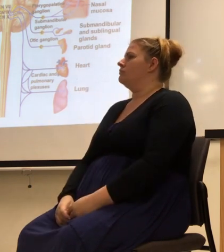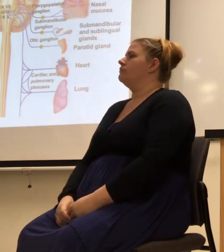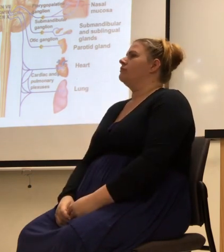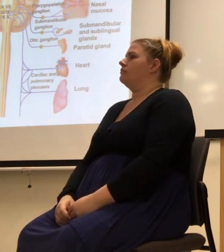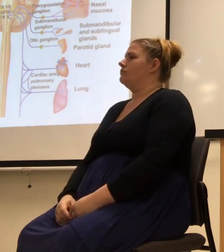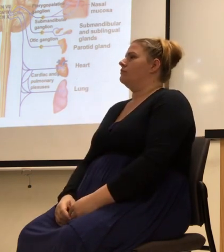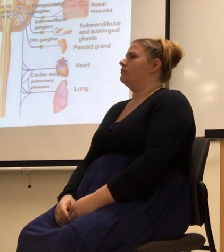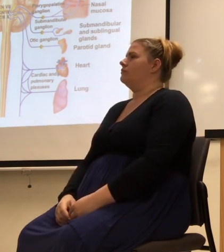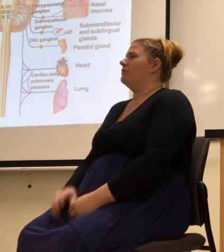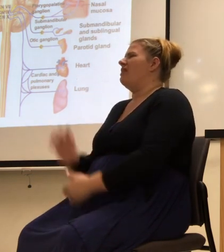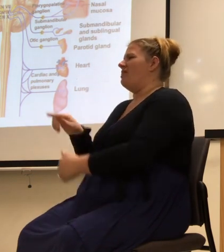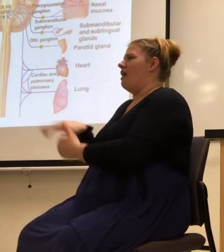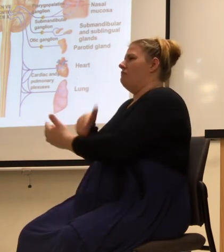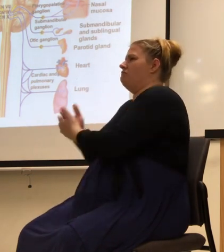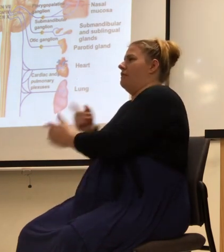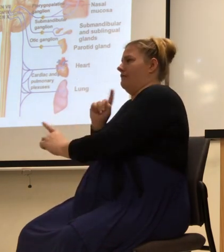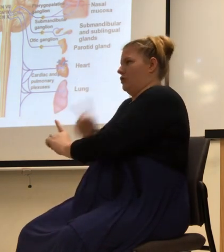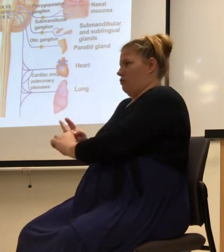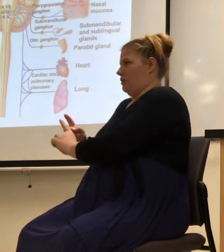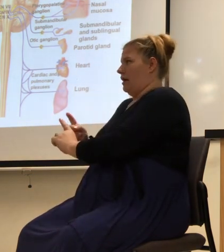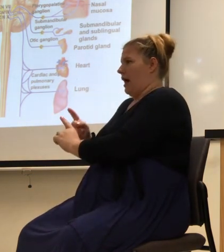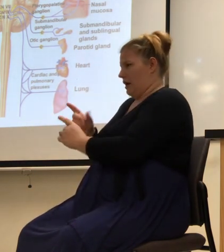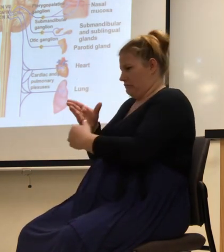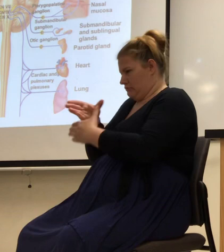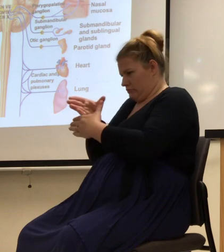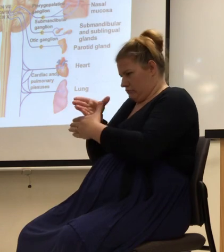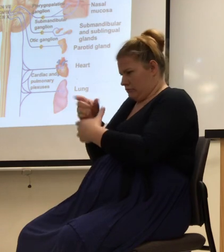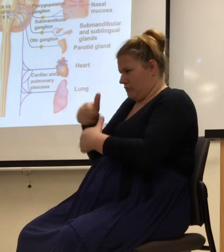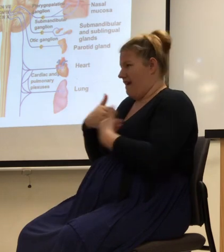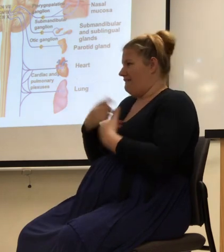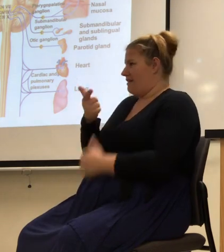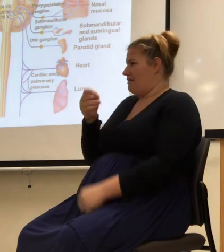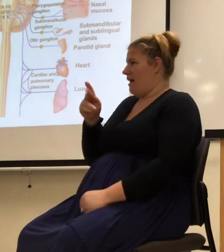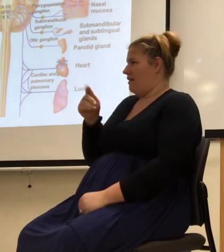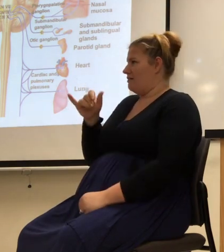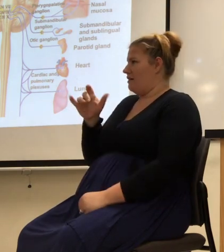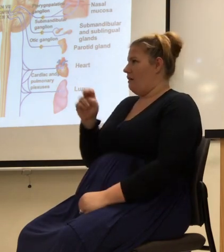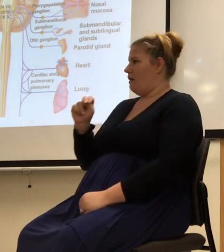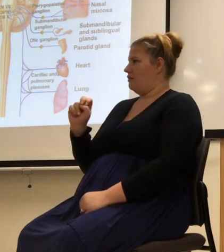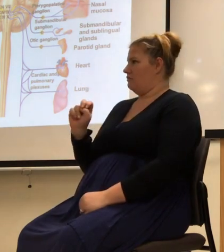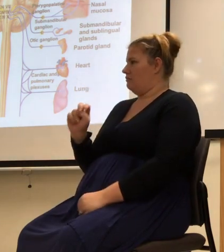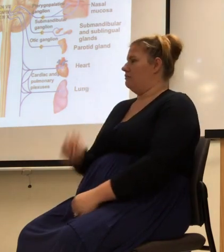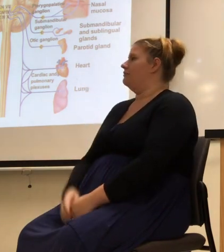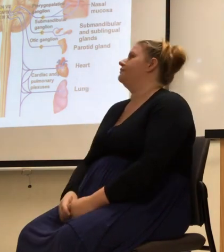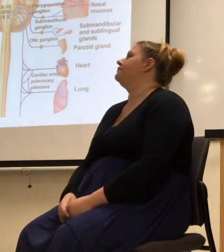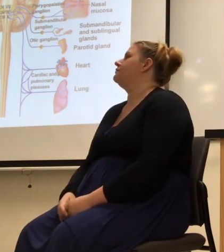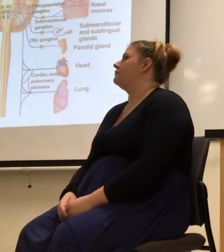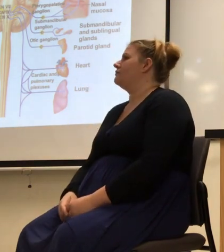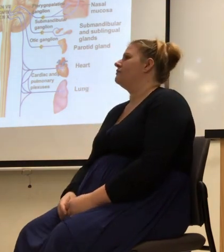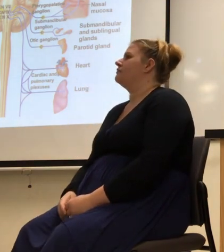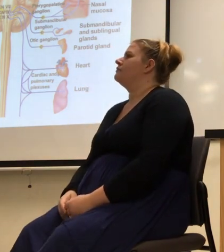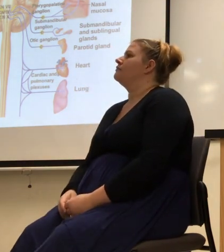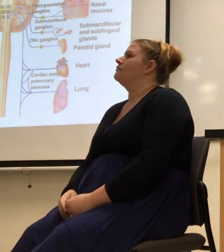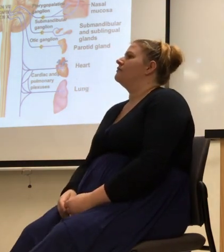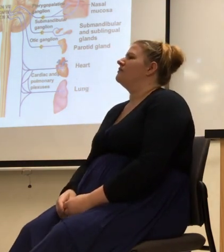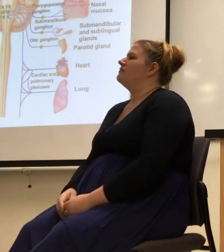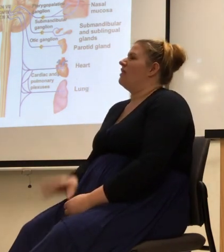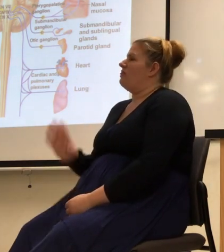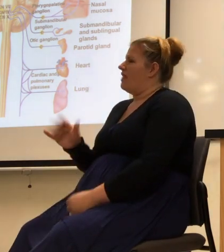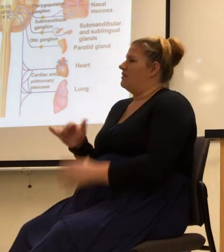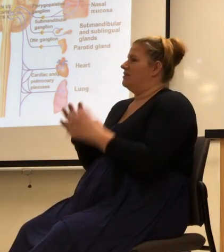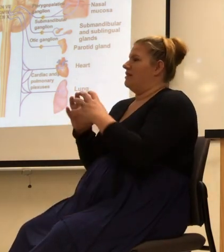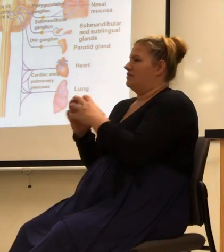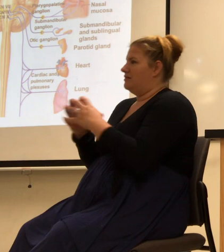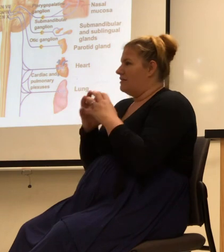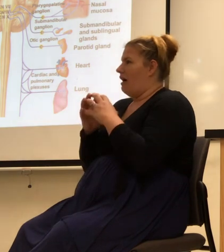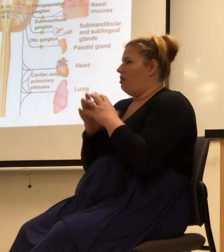you have a ganglion somewhere. So this is parasympathetic function. That's how the cells are arranged.